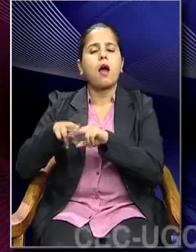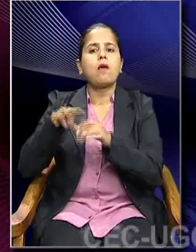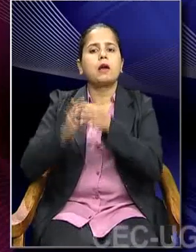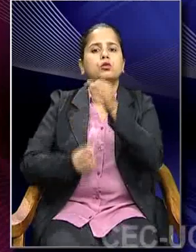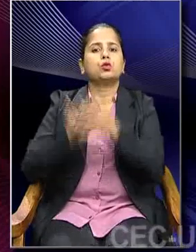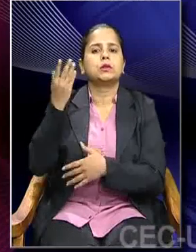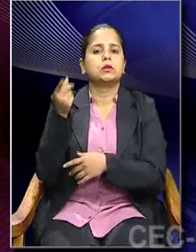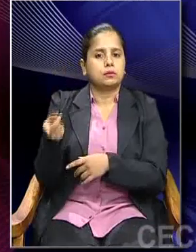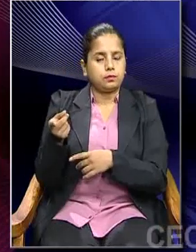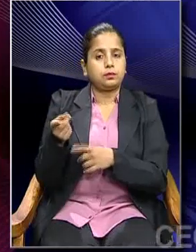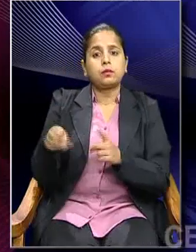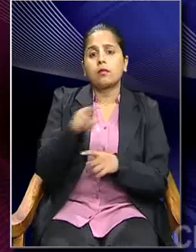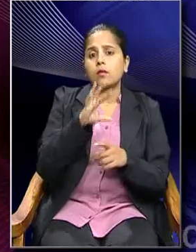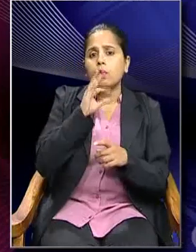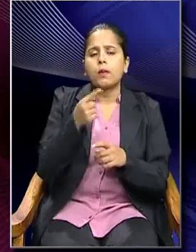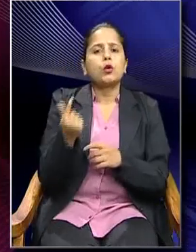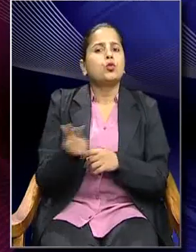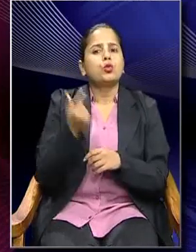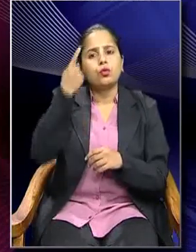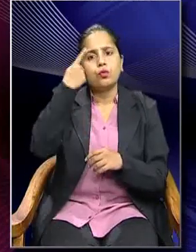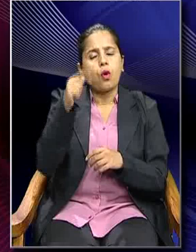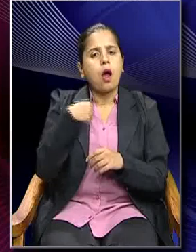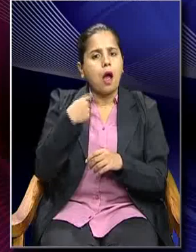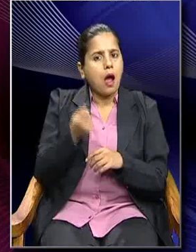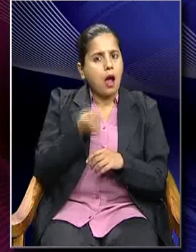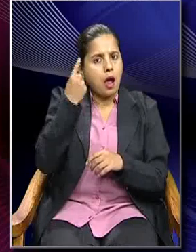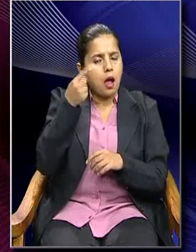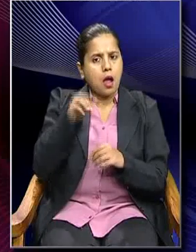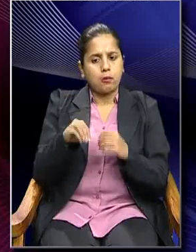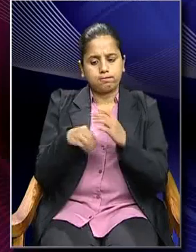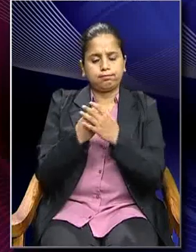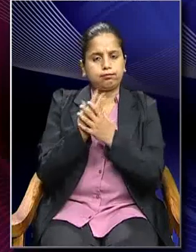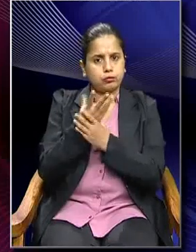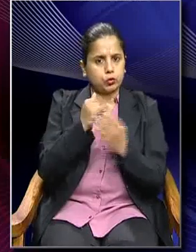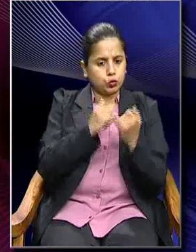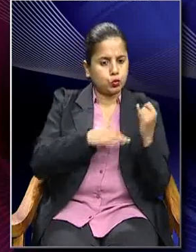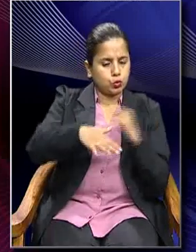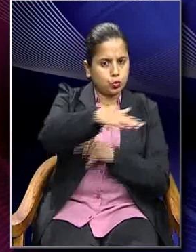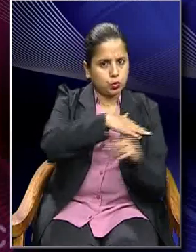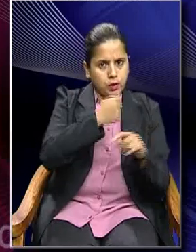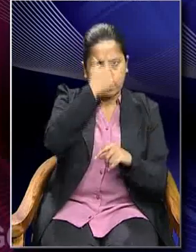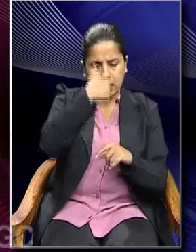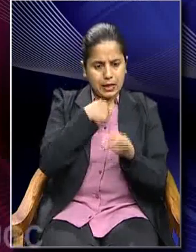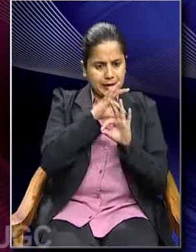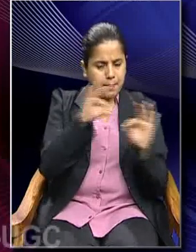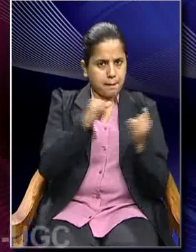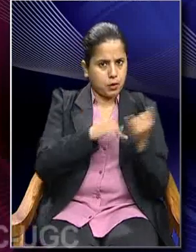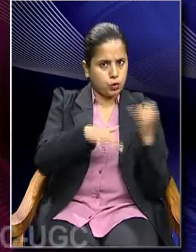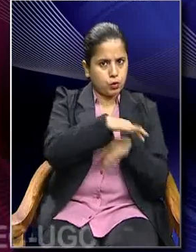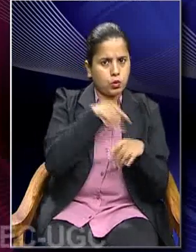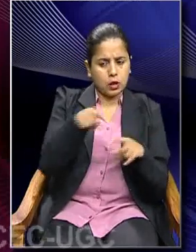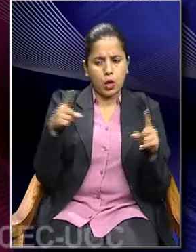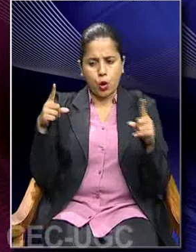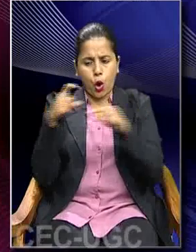association. This was used in terms of understanding the evolution of society from a simple society to a